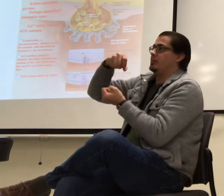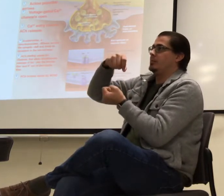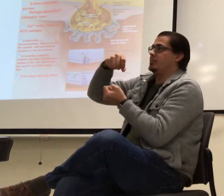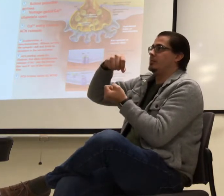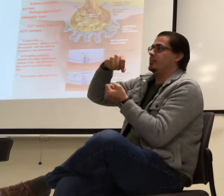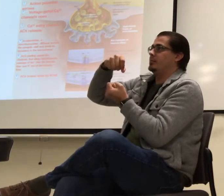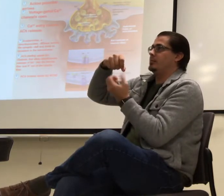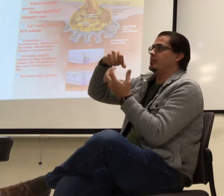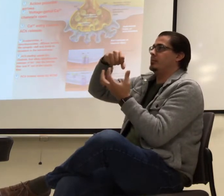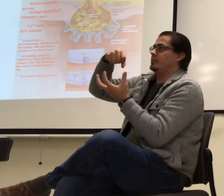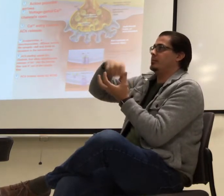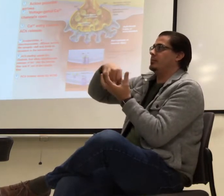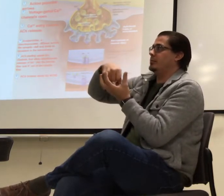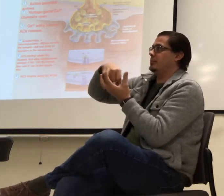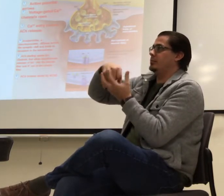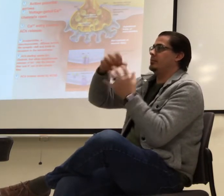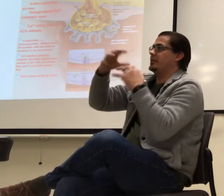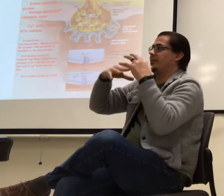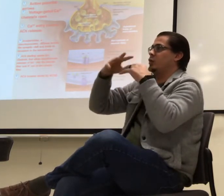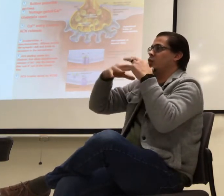across the cleft.